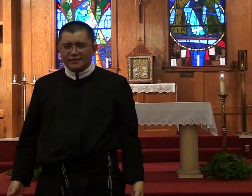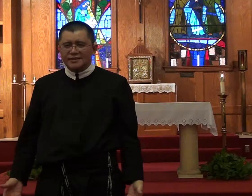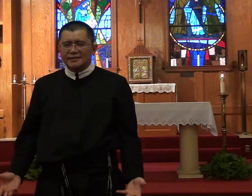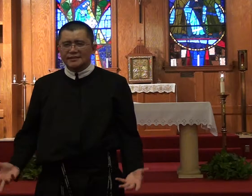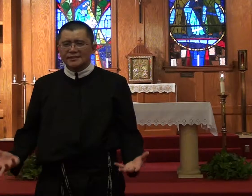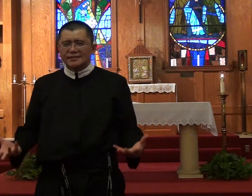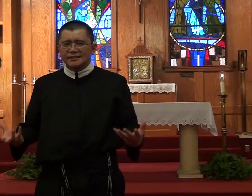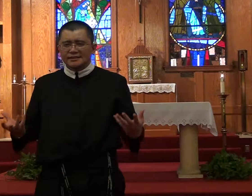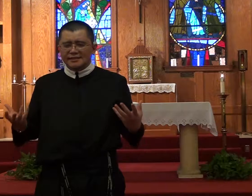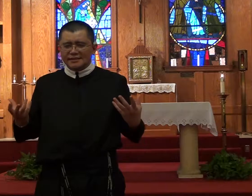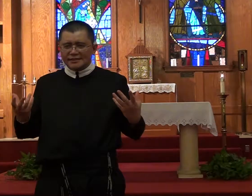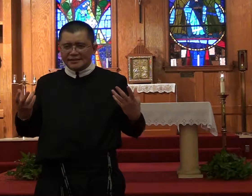in,